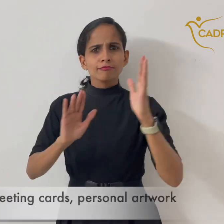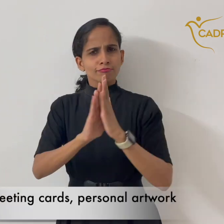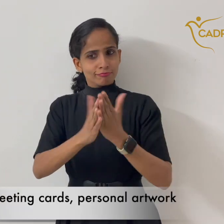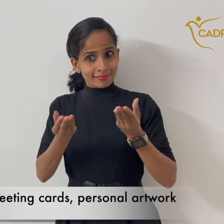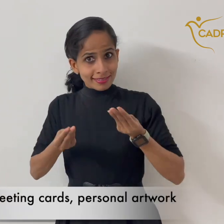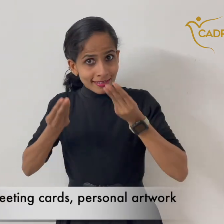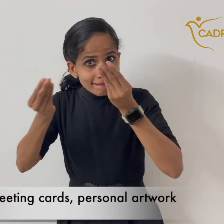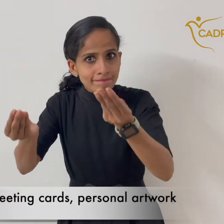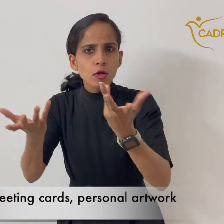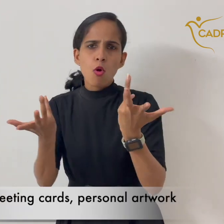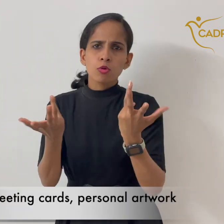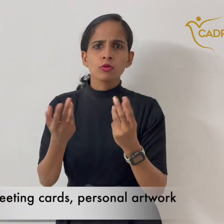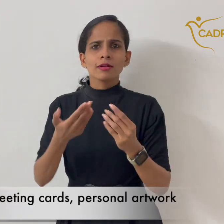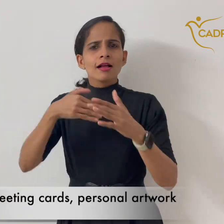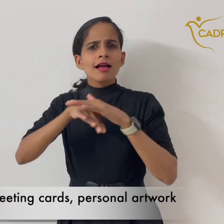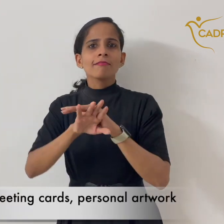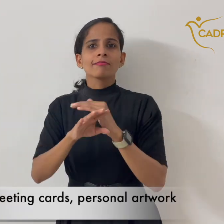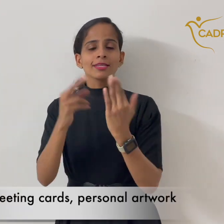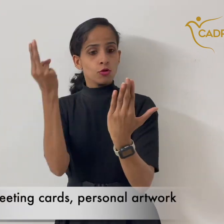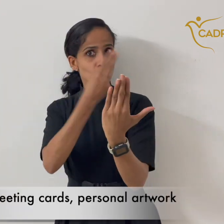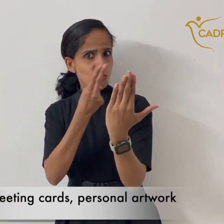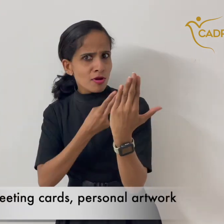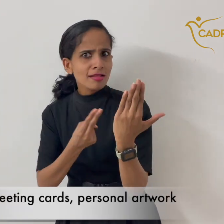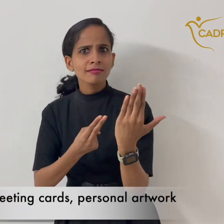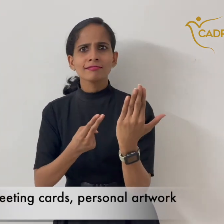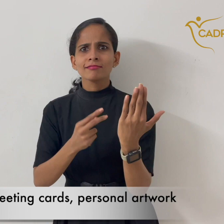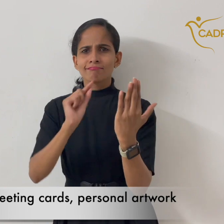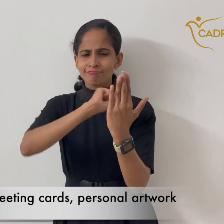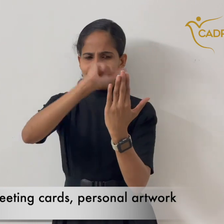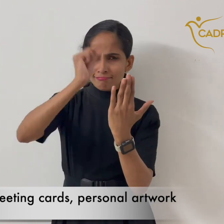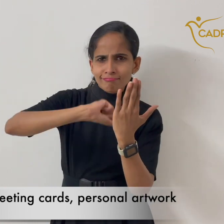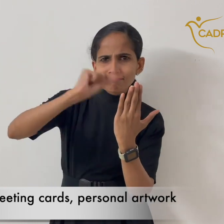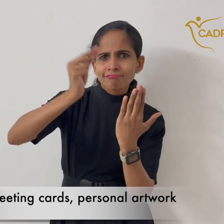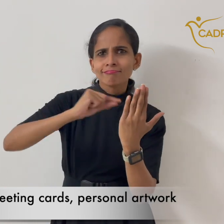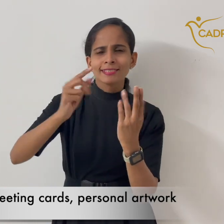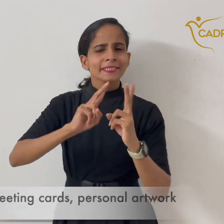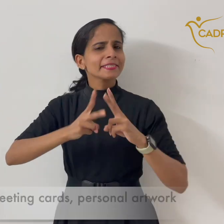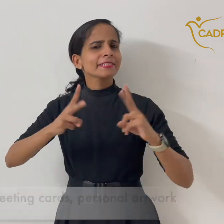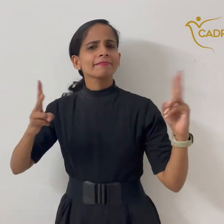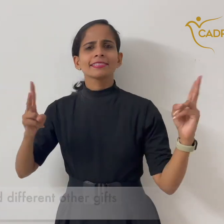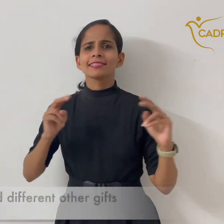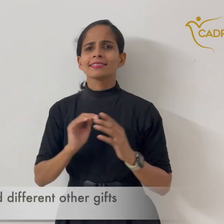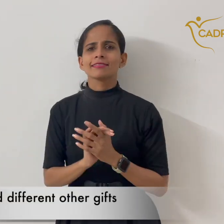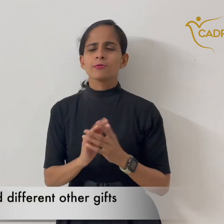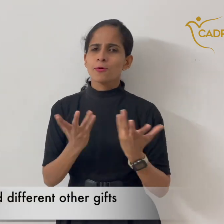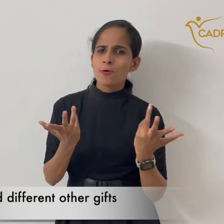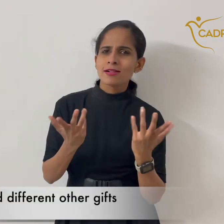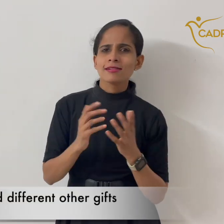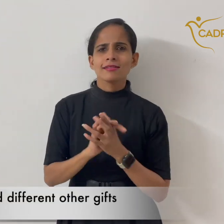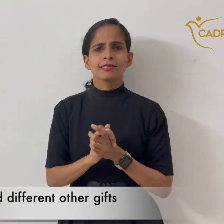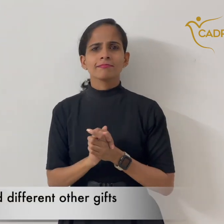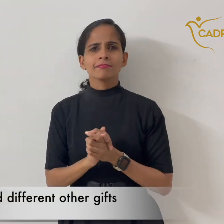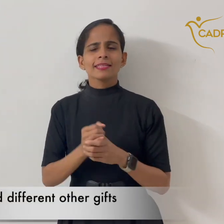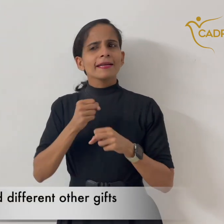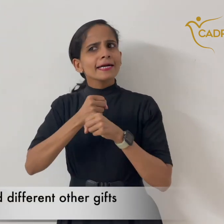handmade greeting cards, personal artwork, and different other